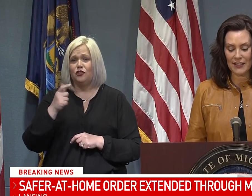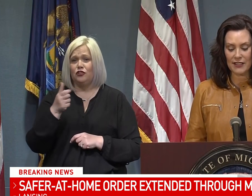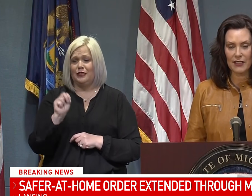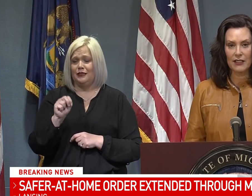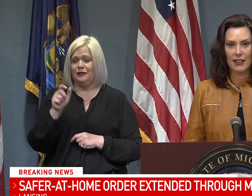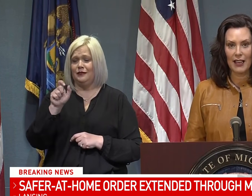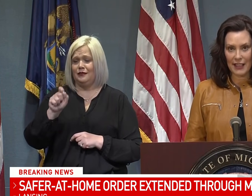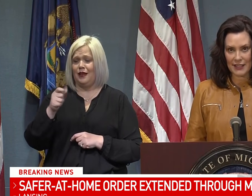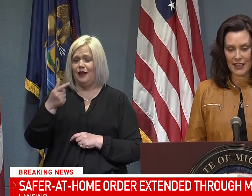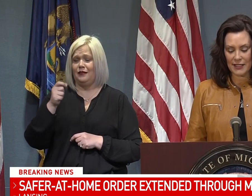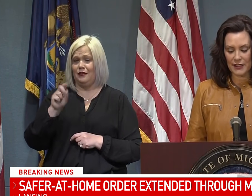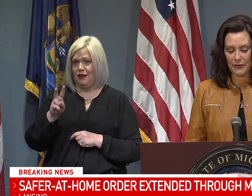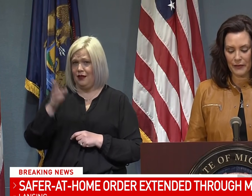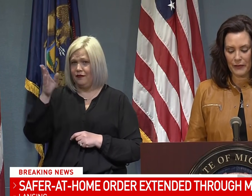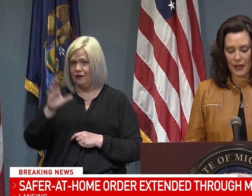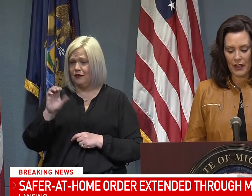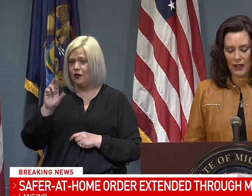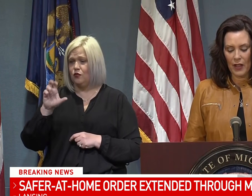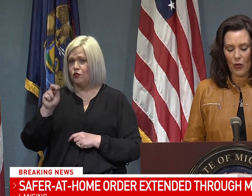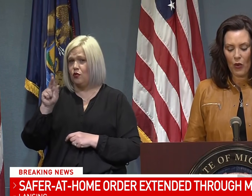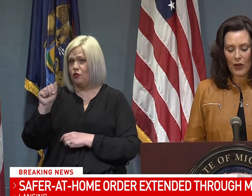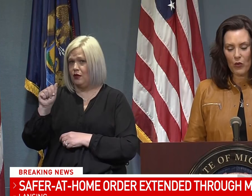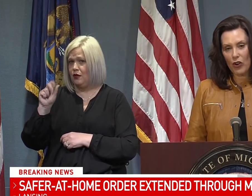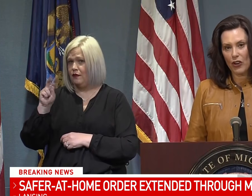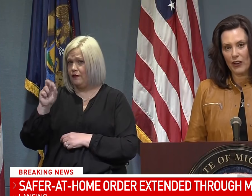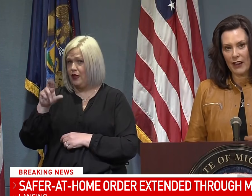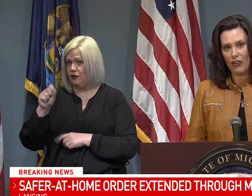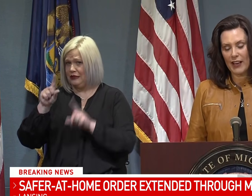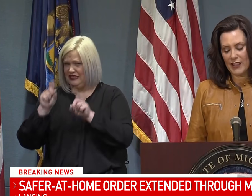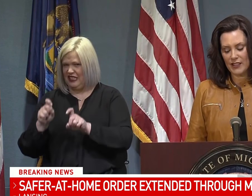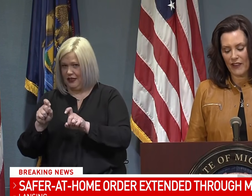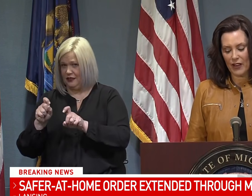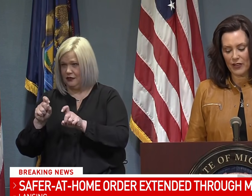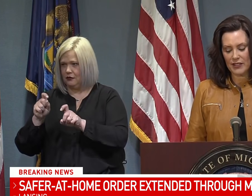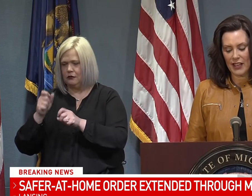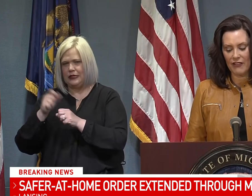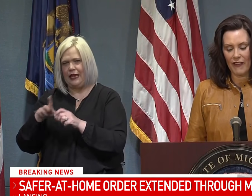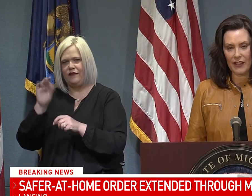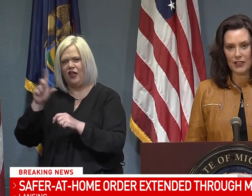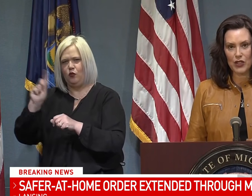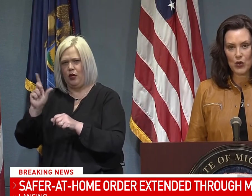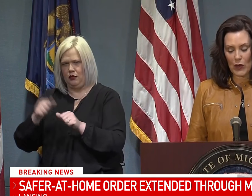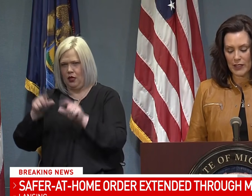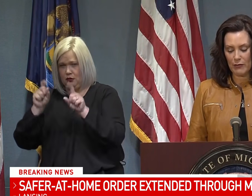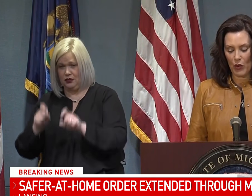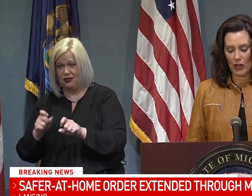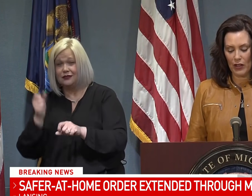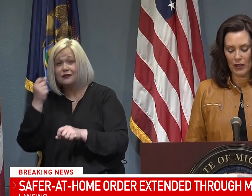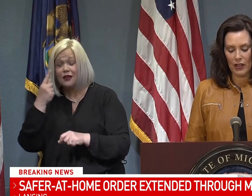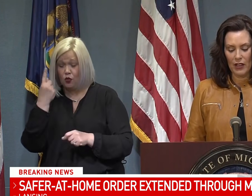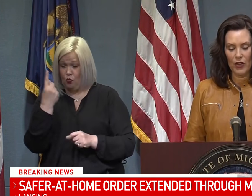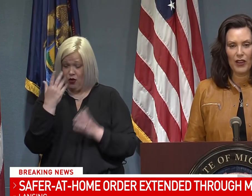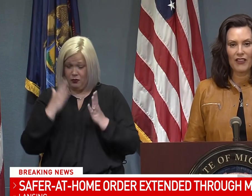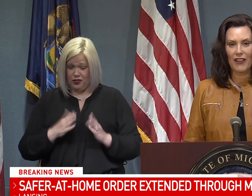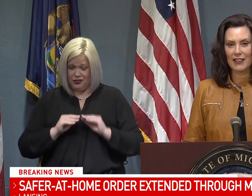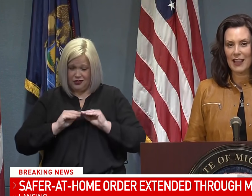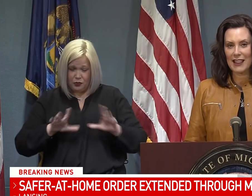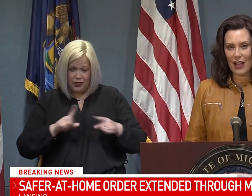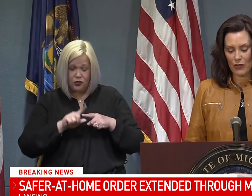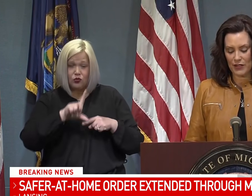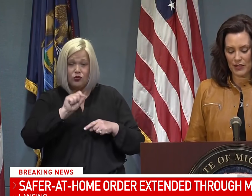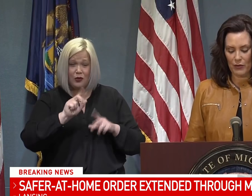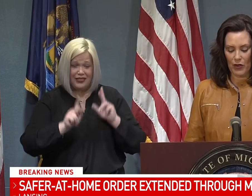michigan.gov/coronavirus test and get tested. One worker carrying this virus can infect 20 more, who can